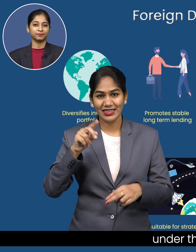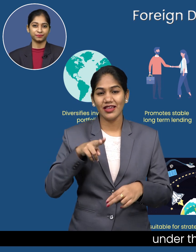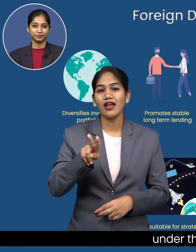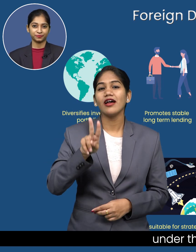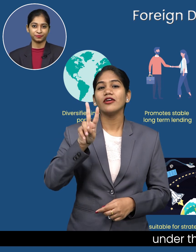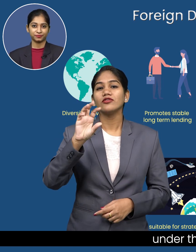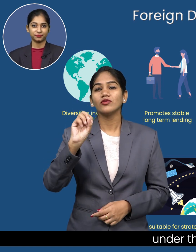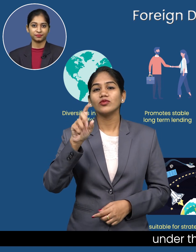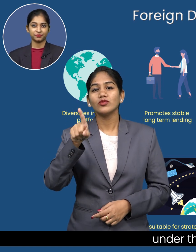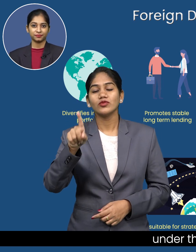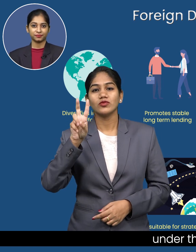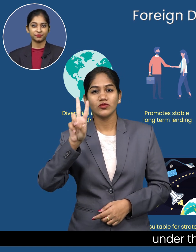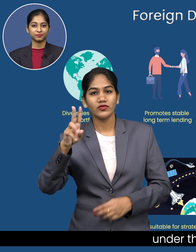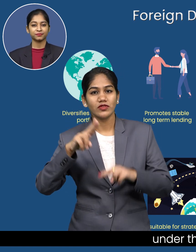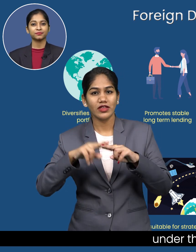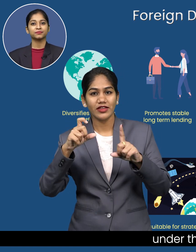policy.